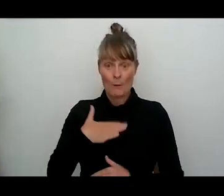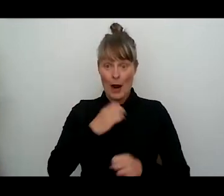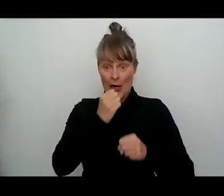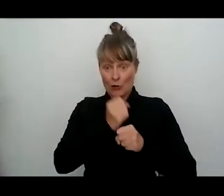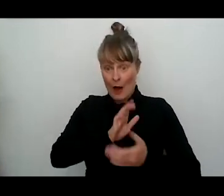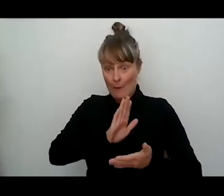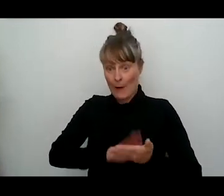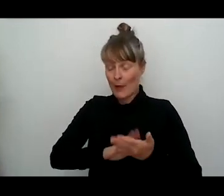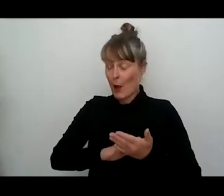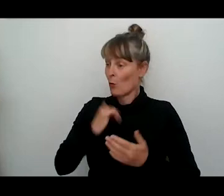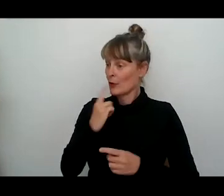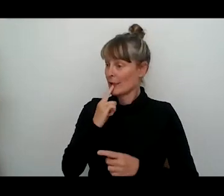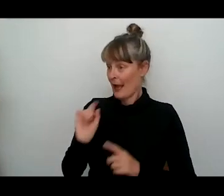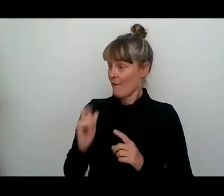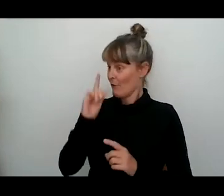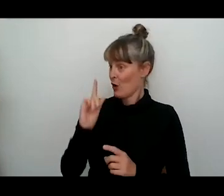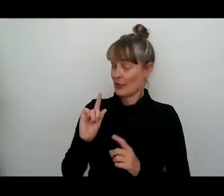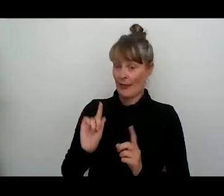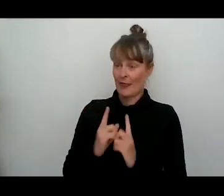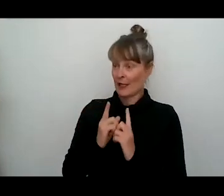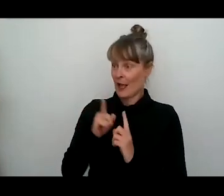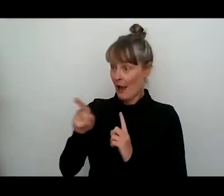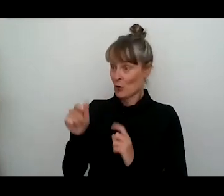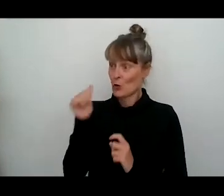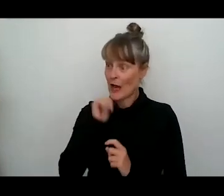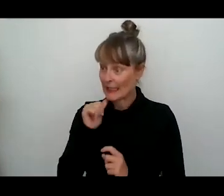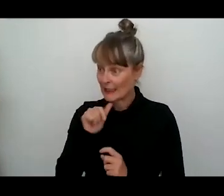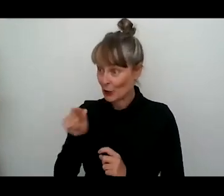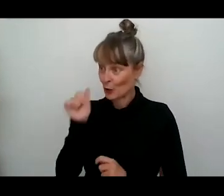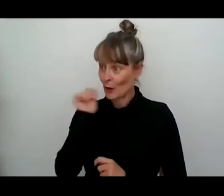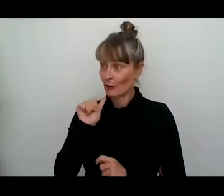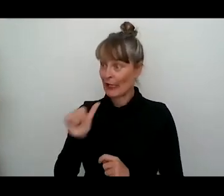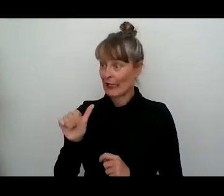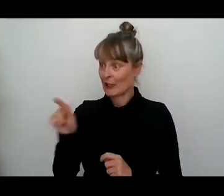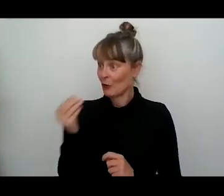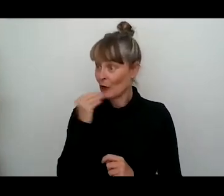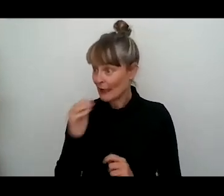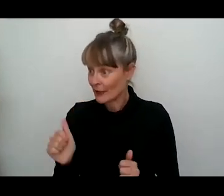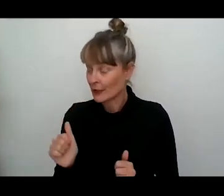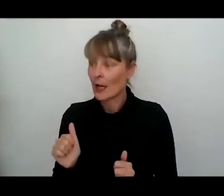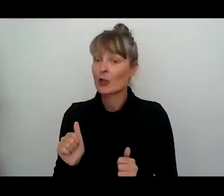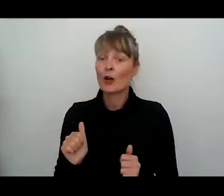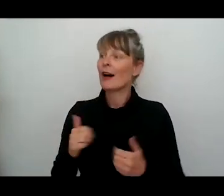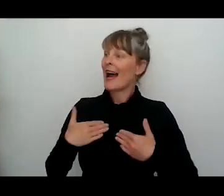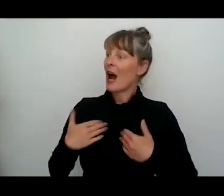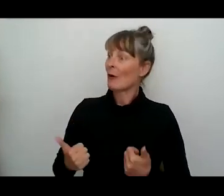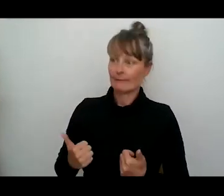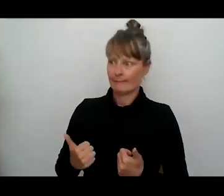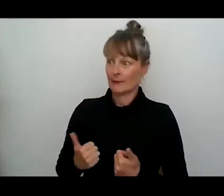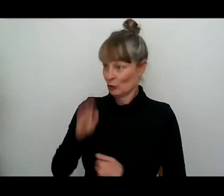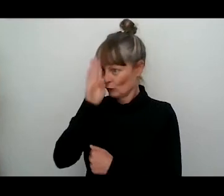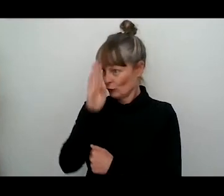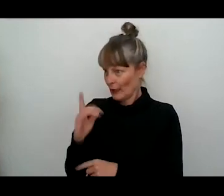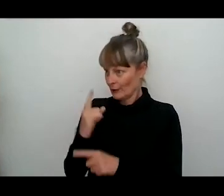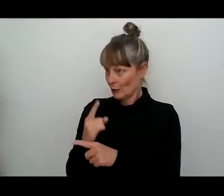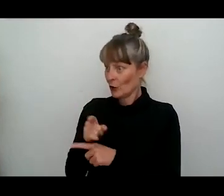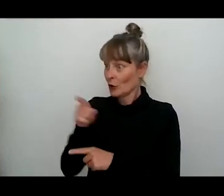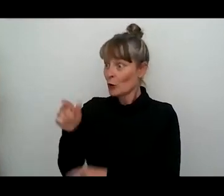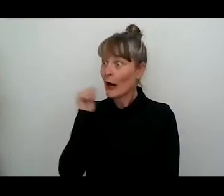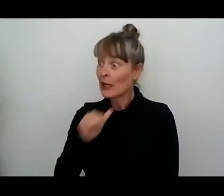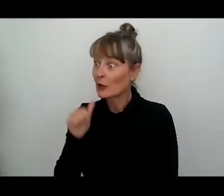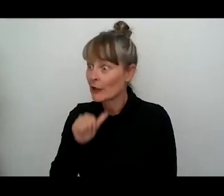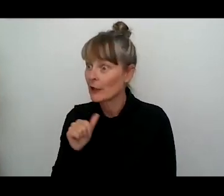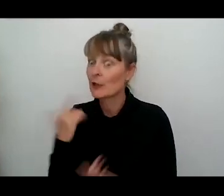eaten or are you hungry? It's not how are you, or, you know, how was your day? It's, are you hungry? So when a child is